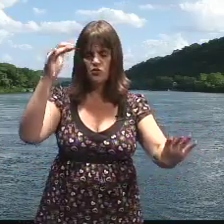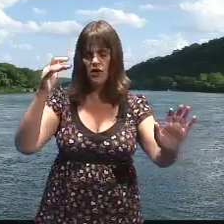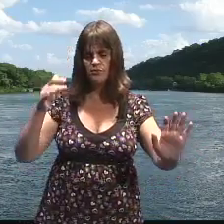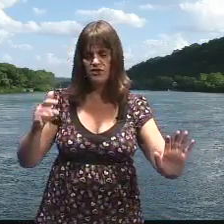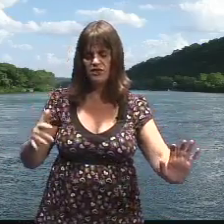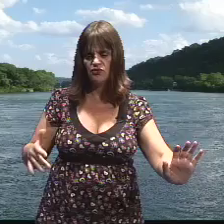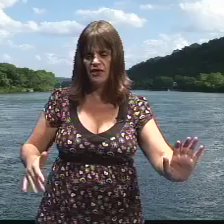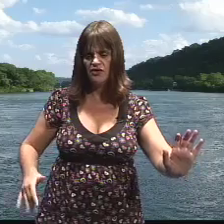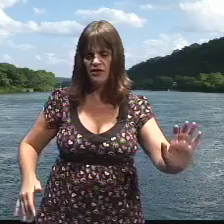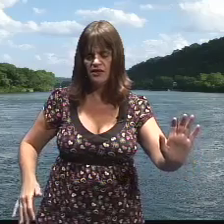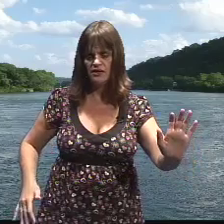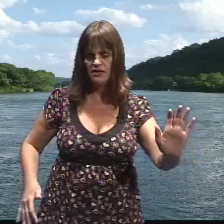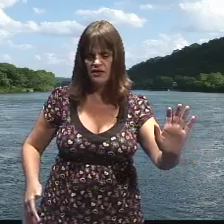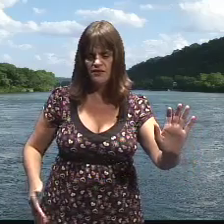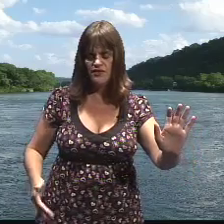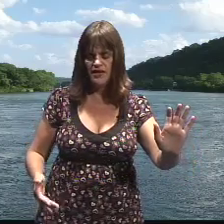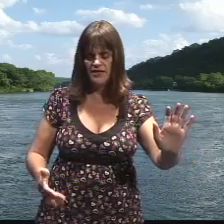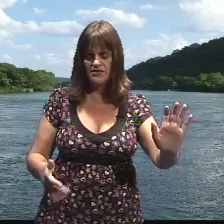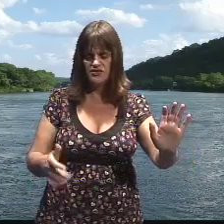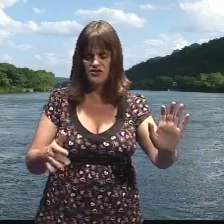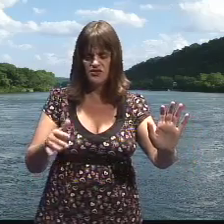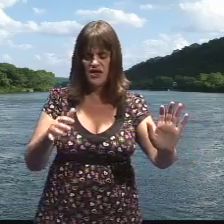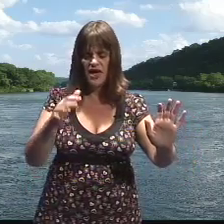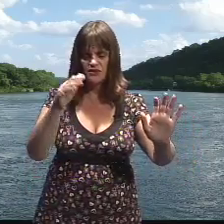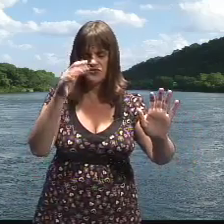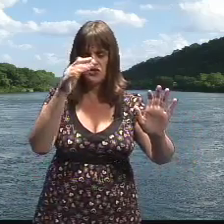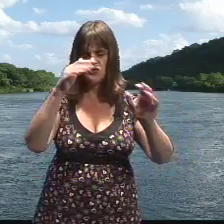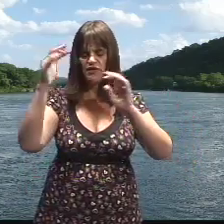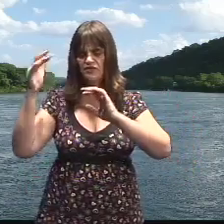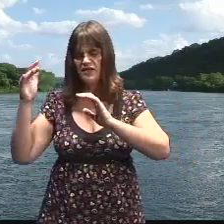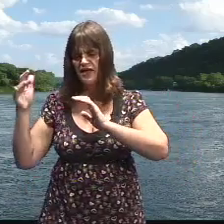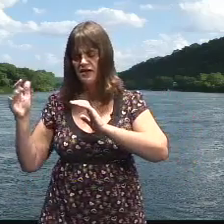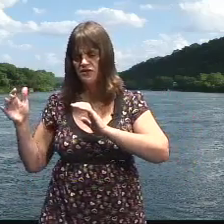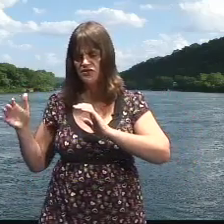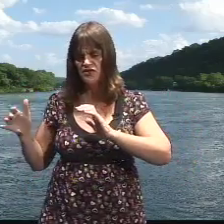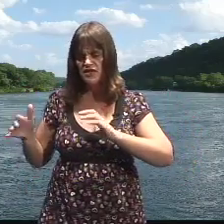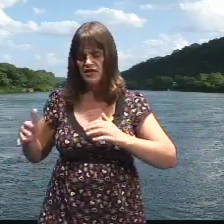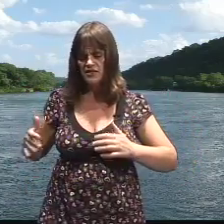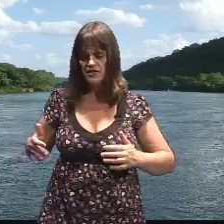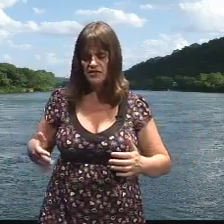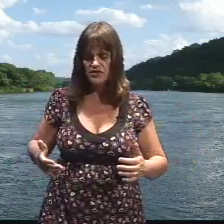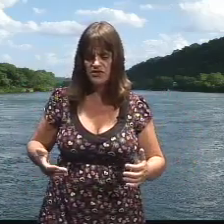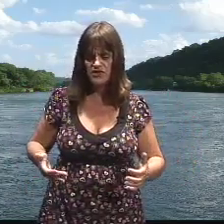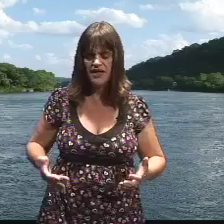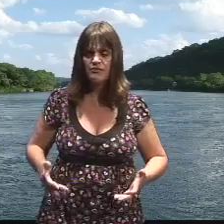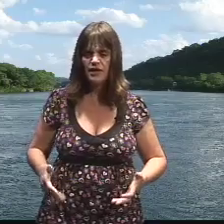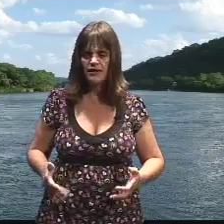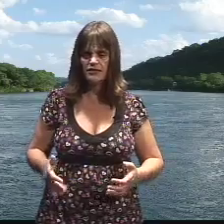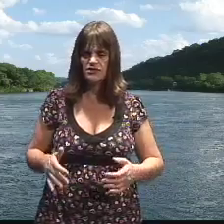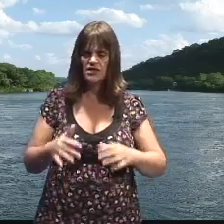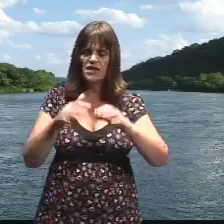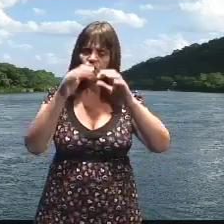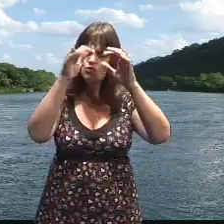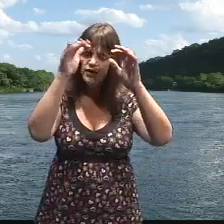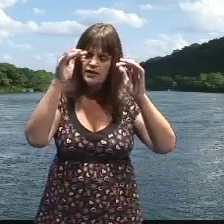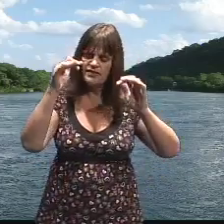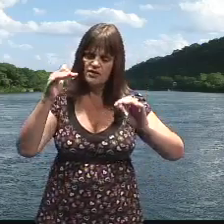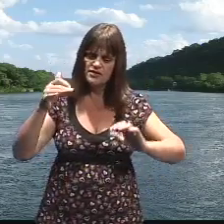one particular area that is out of skew and everything else is in balance. Really, there is